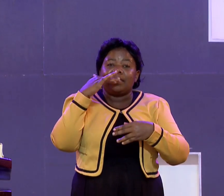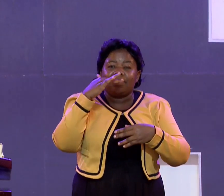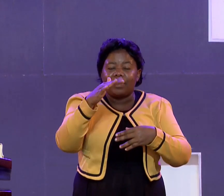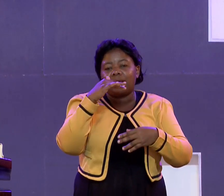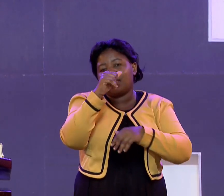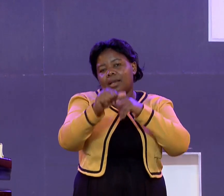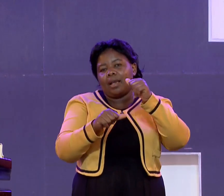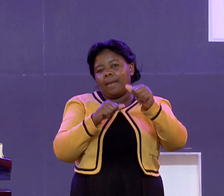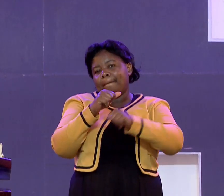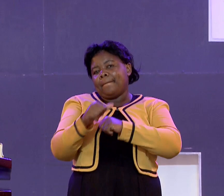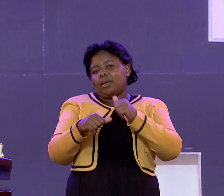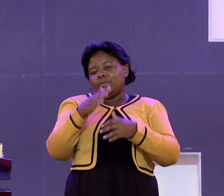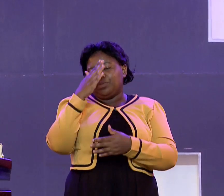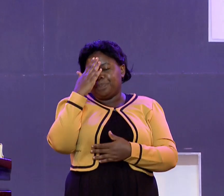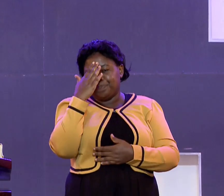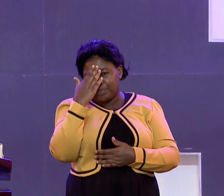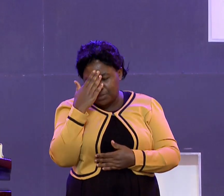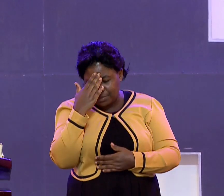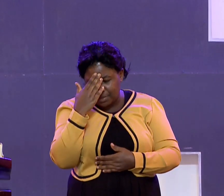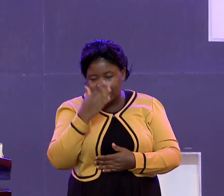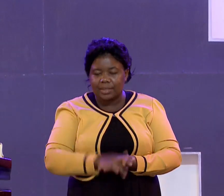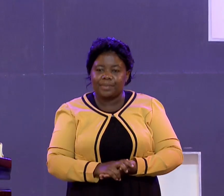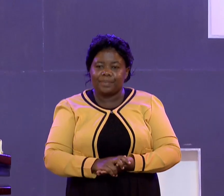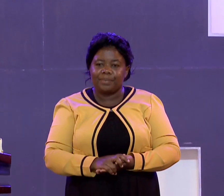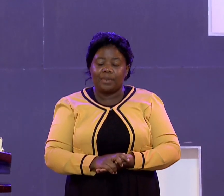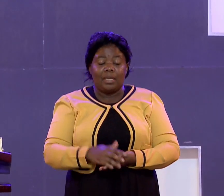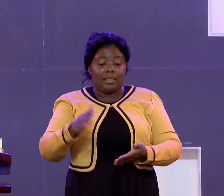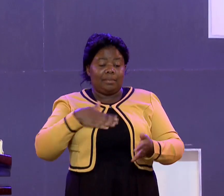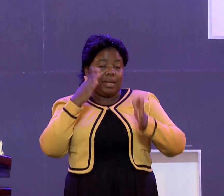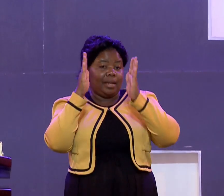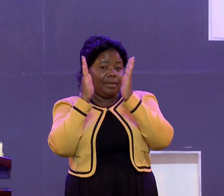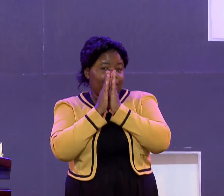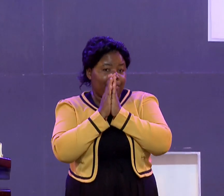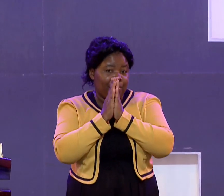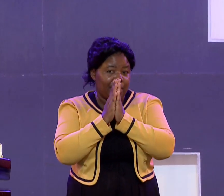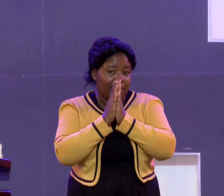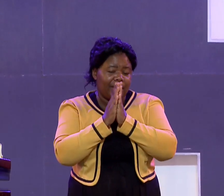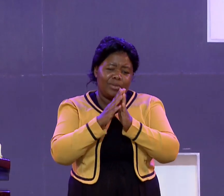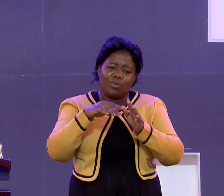message of humility. And it is my prayer